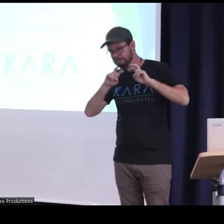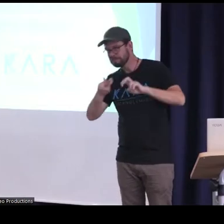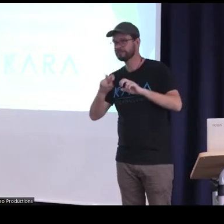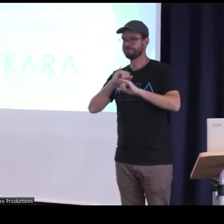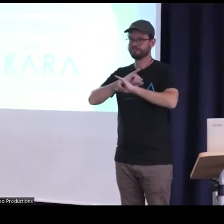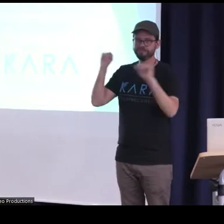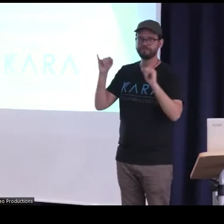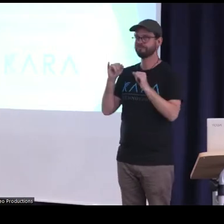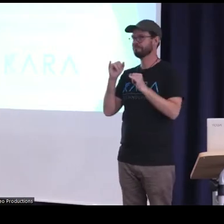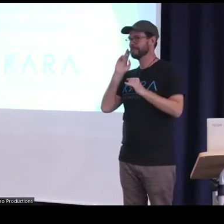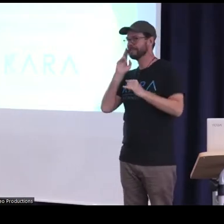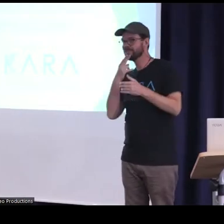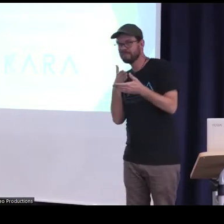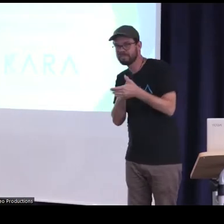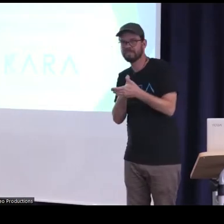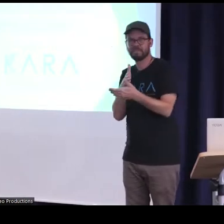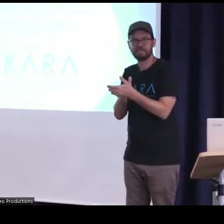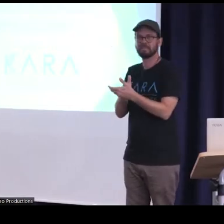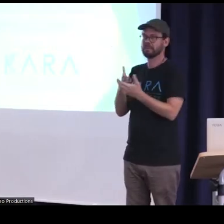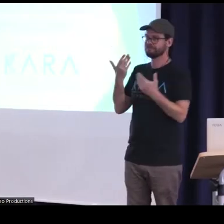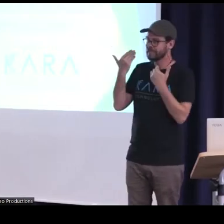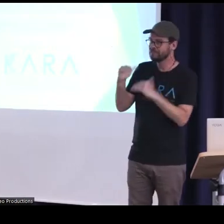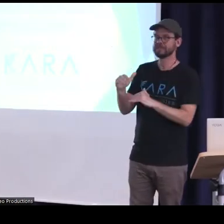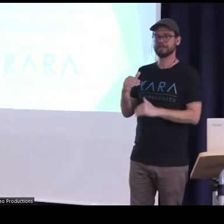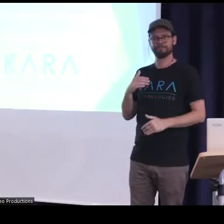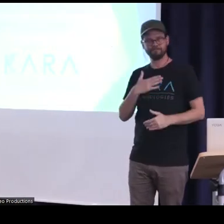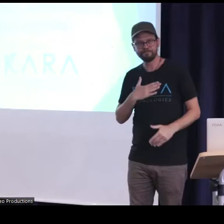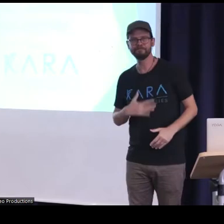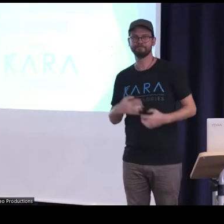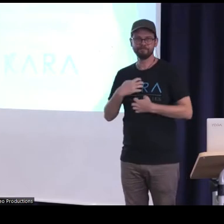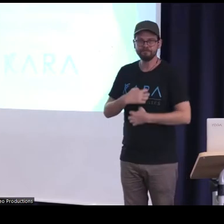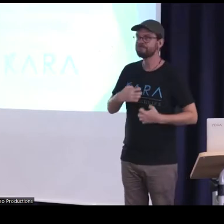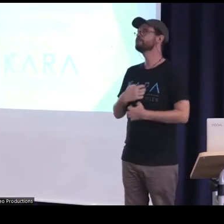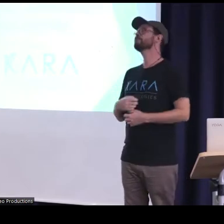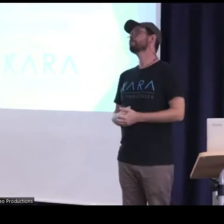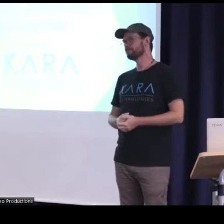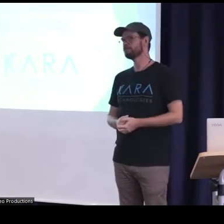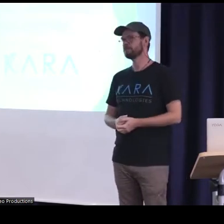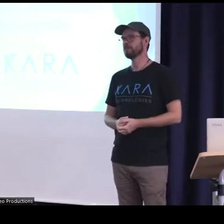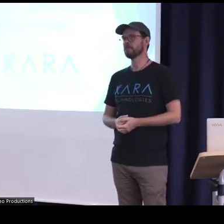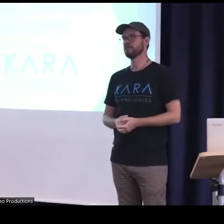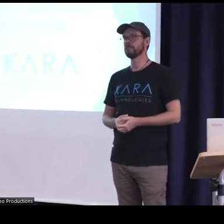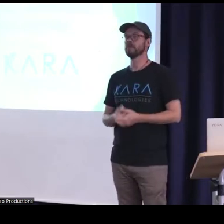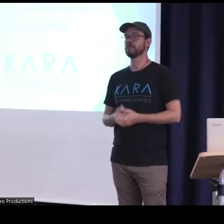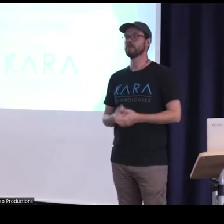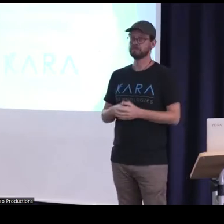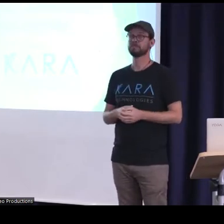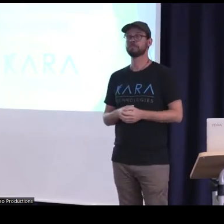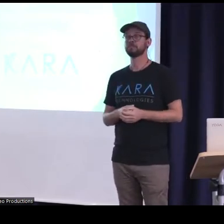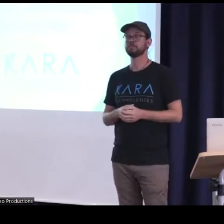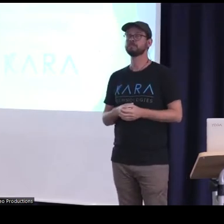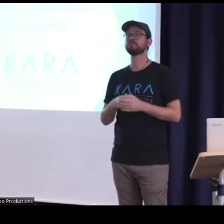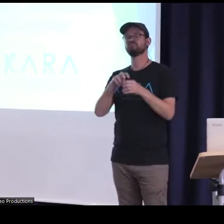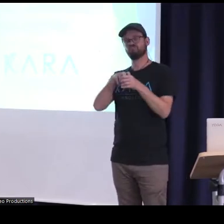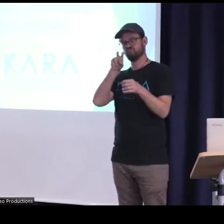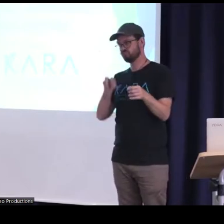I've been working on the Disability Royal Commission for the last year to see the accesses that the barriers that deaf people were facing and the kind of frustrations that they